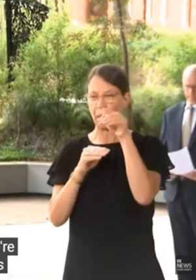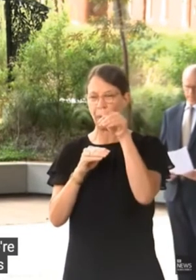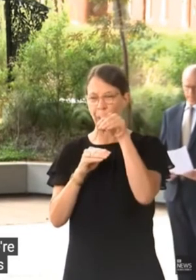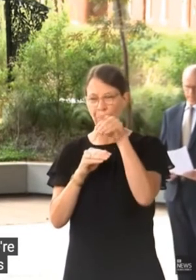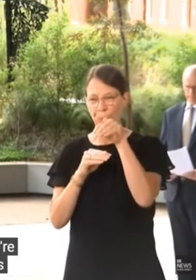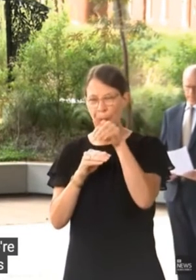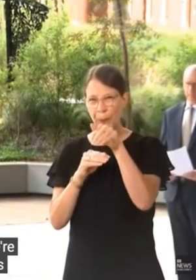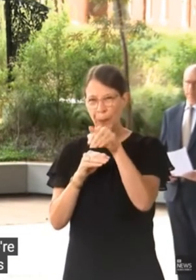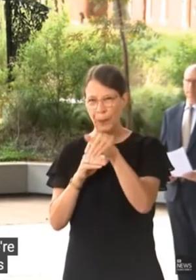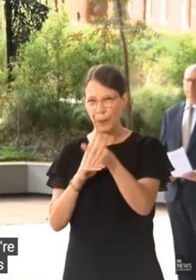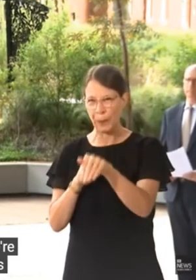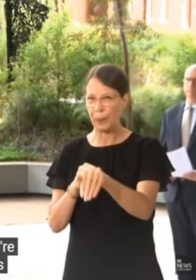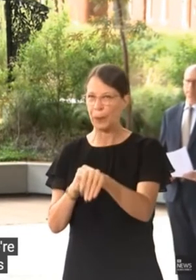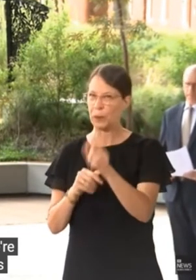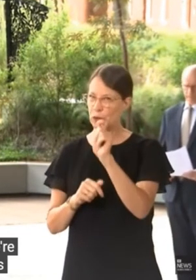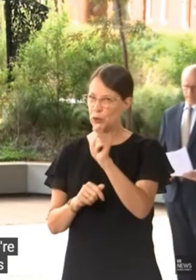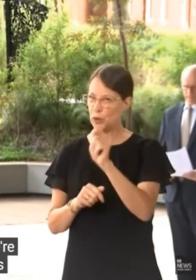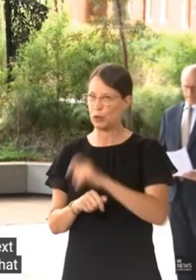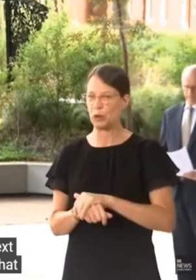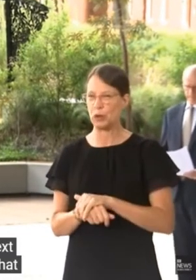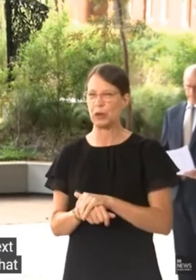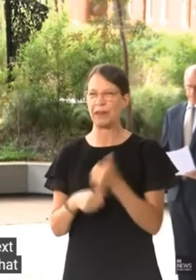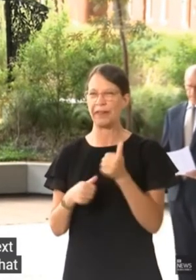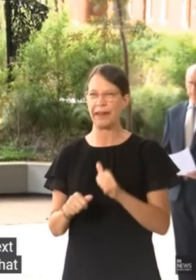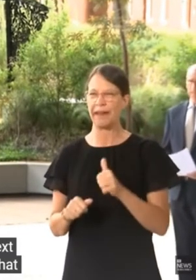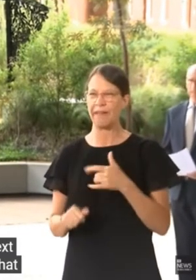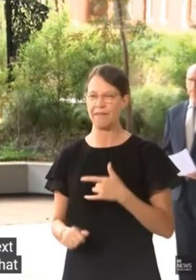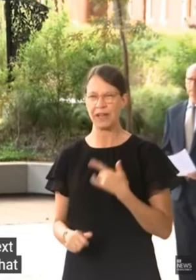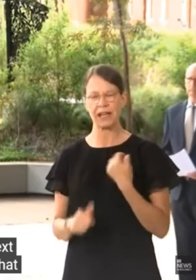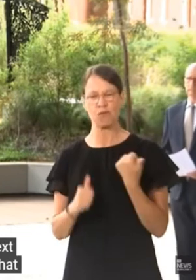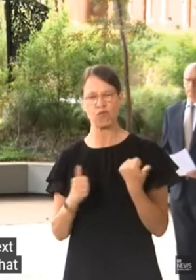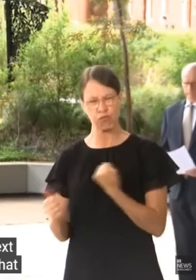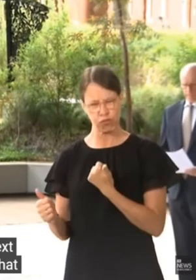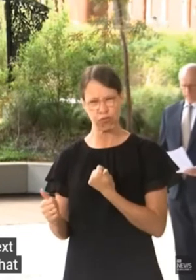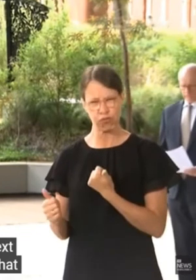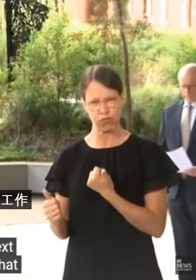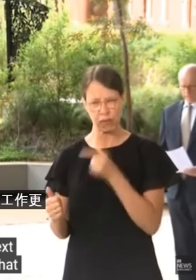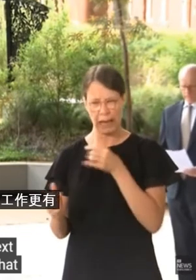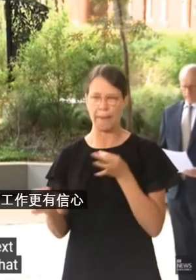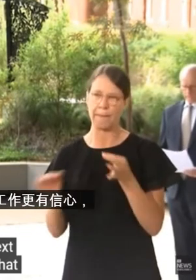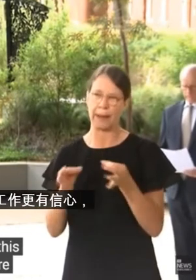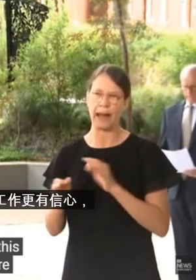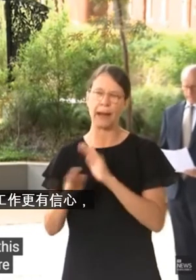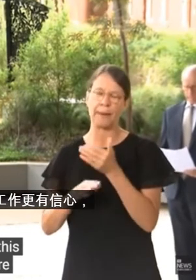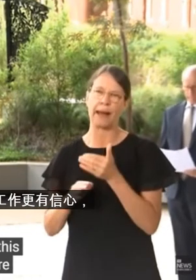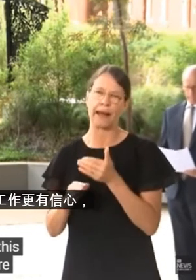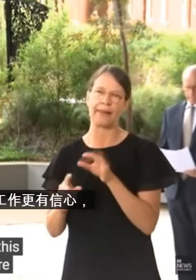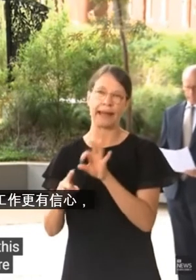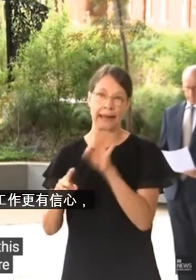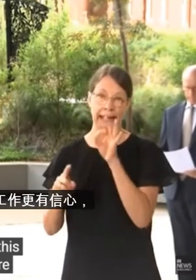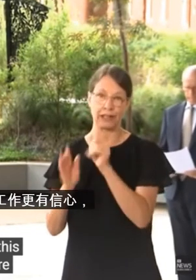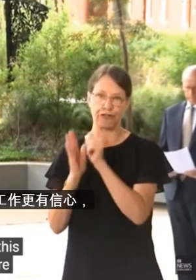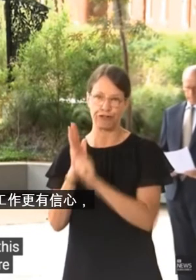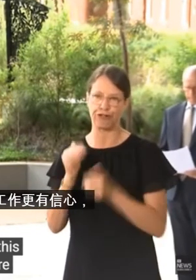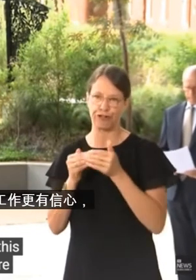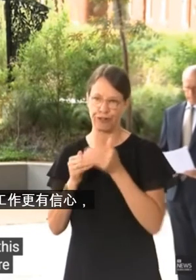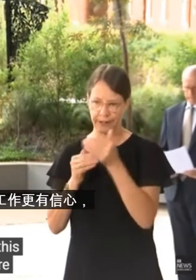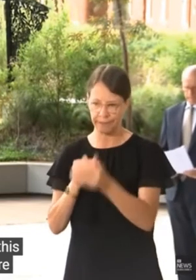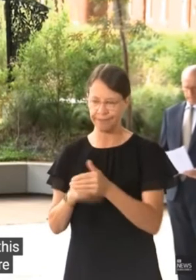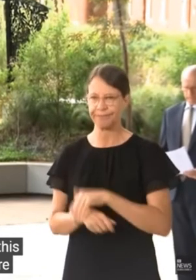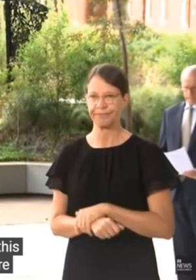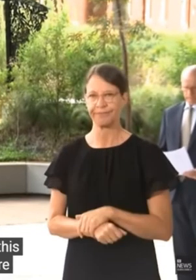trend starts from this week, which will give us more confidence with respect to what we do in terms of our elective surgery going